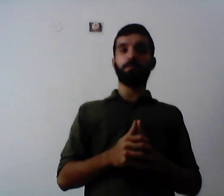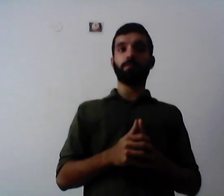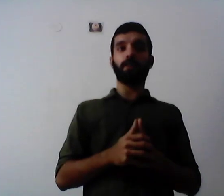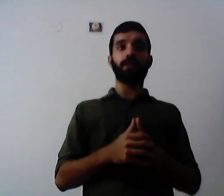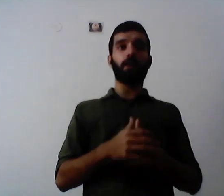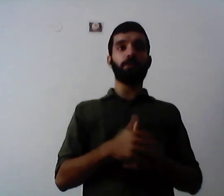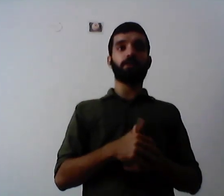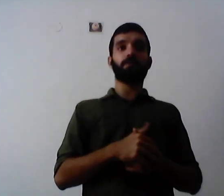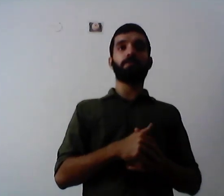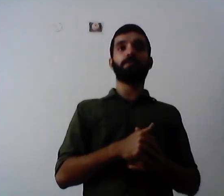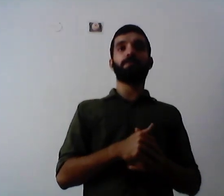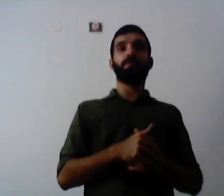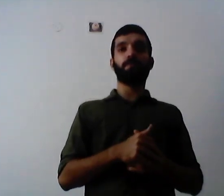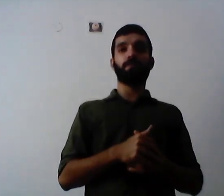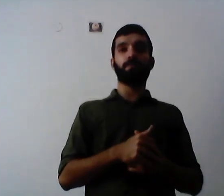Any doubts?